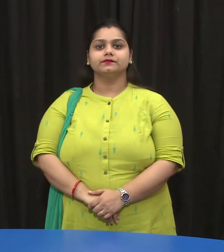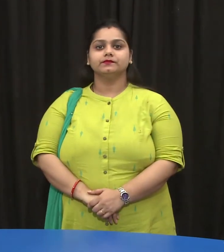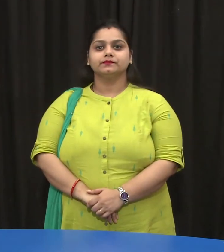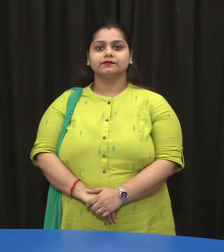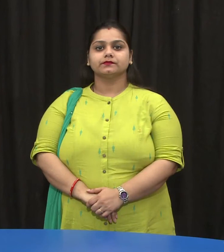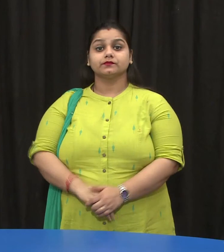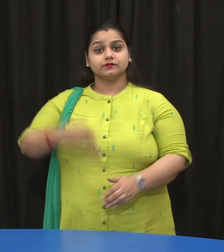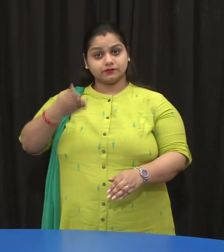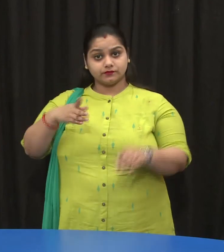In this video,